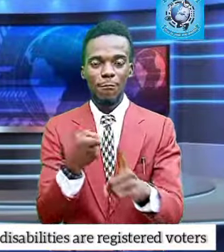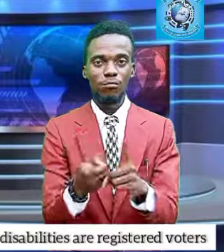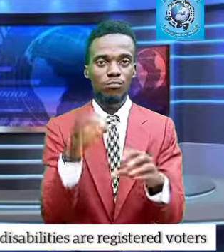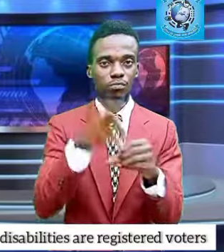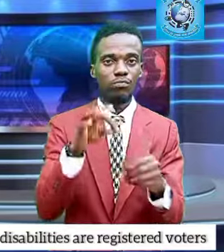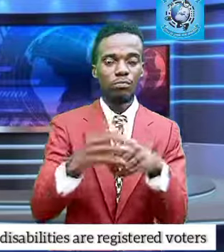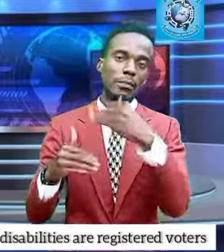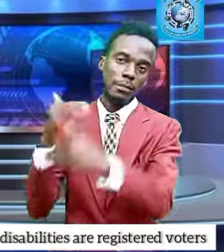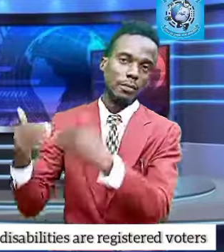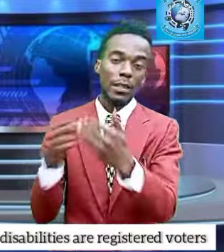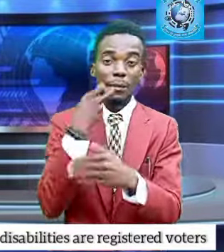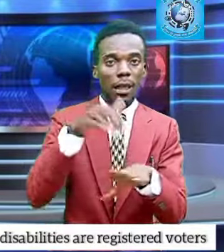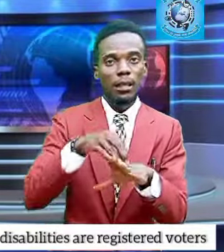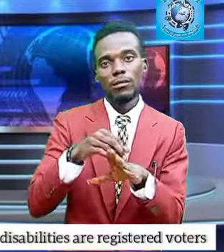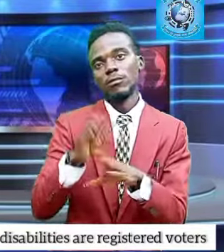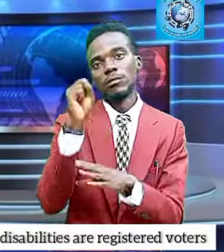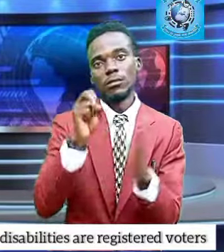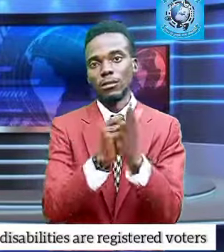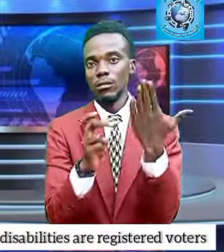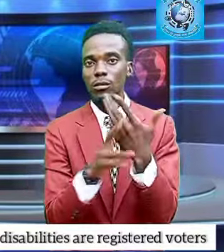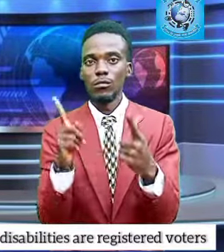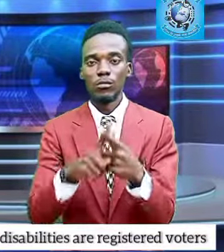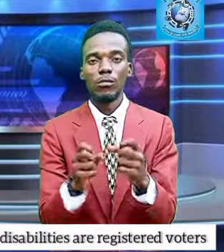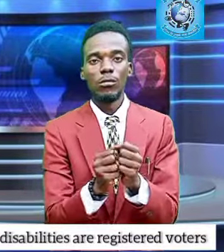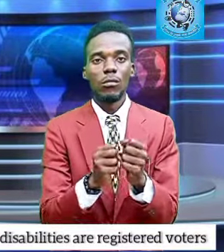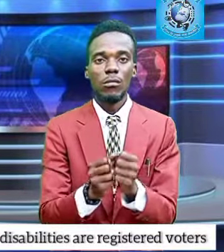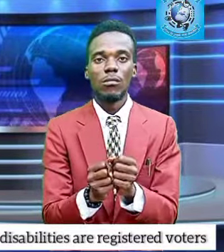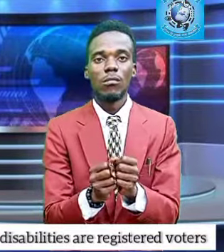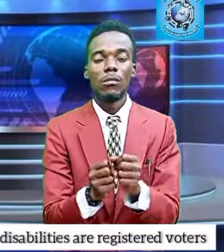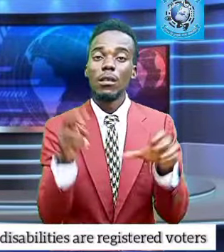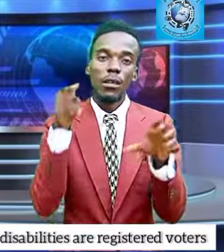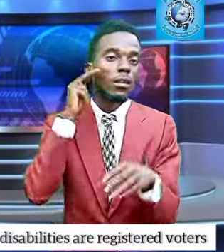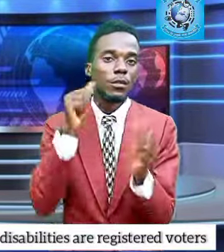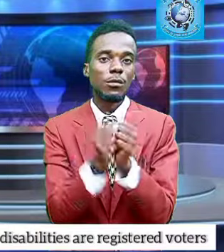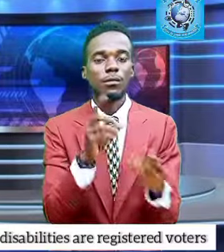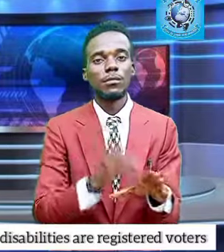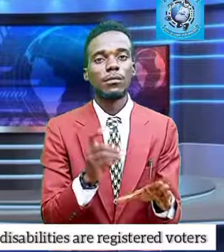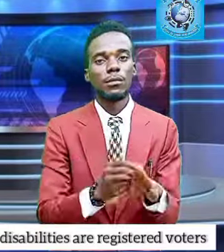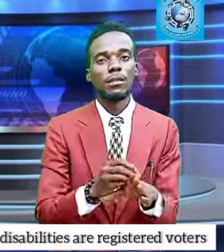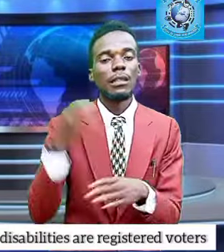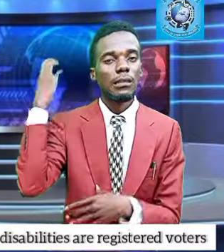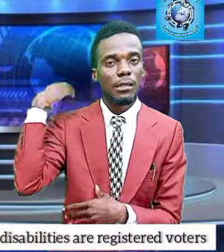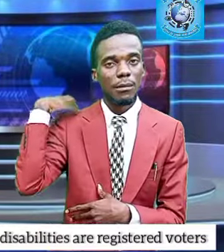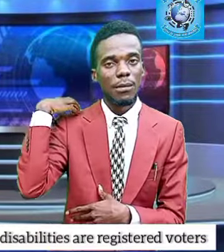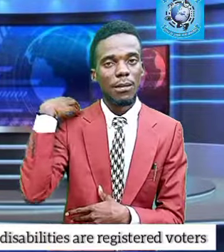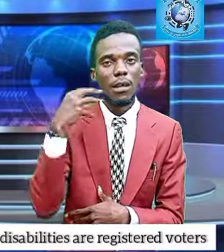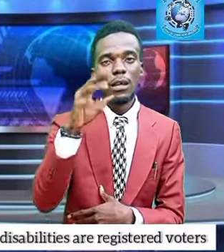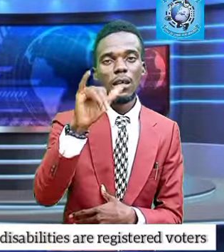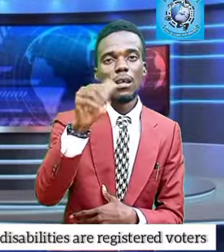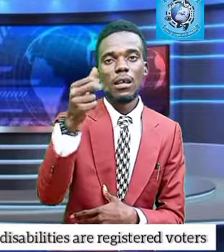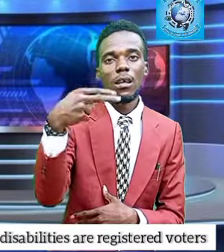processes. Speaking at a seminar to mainstream Nigerians with disabilities, the INEC chairman, Professor Mahmood